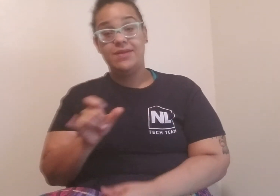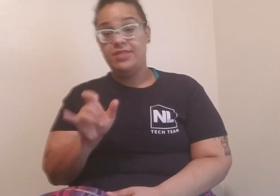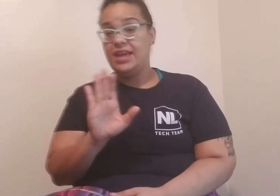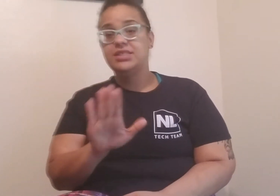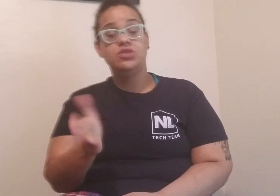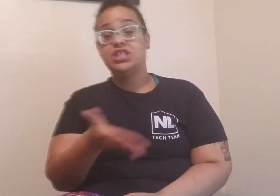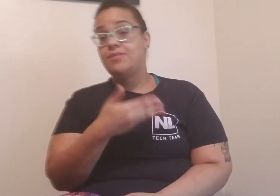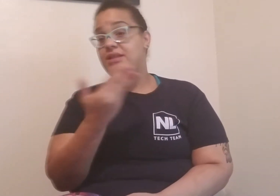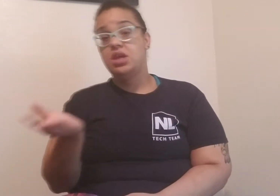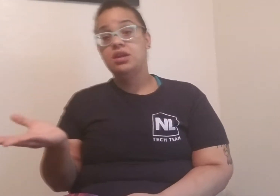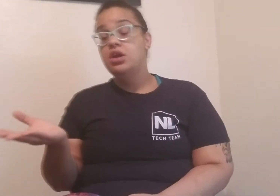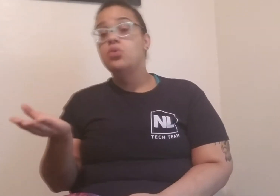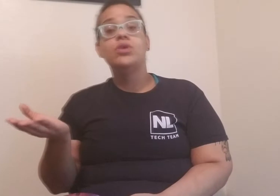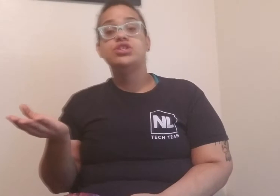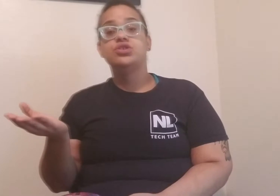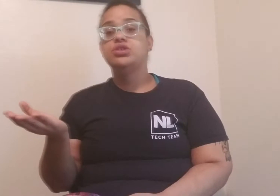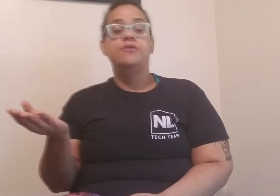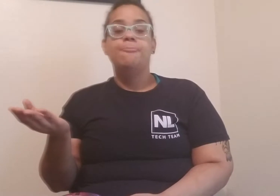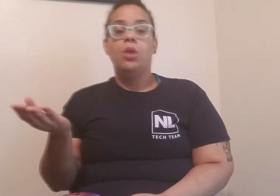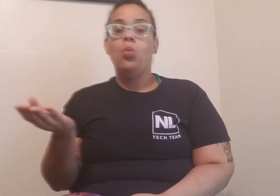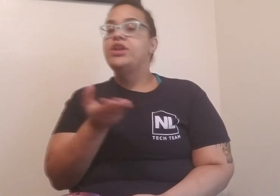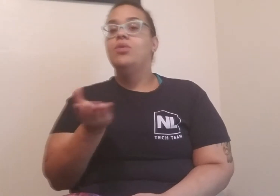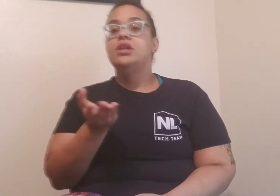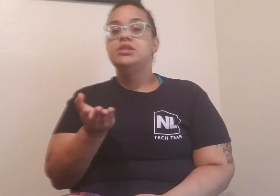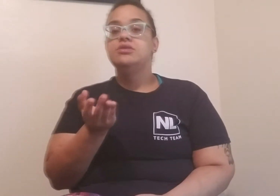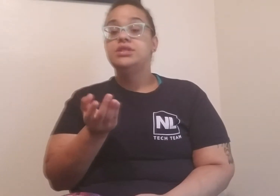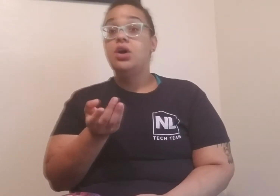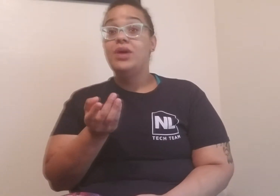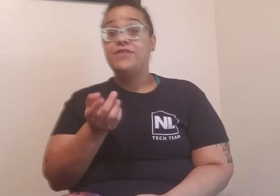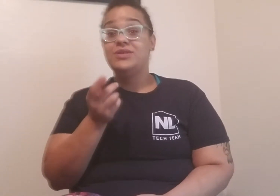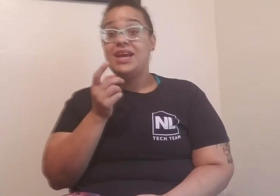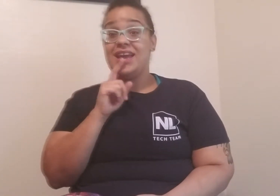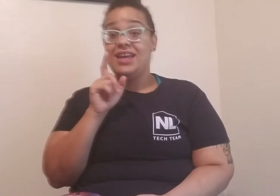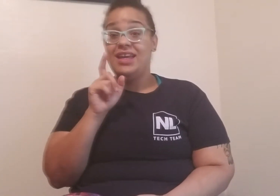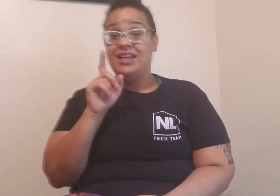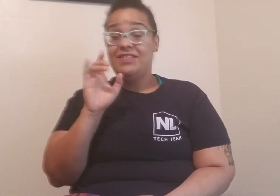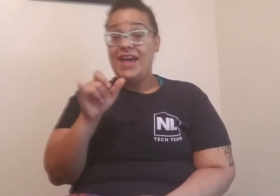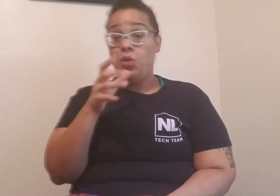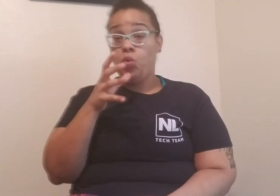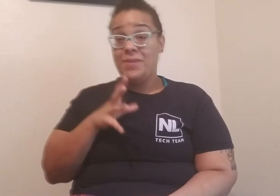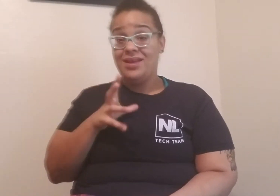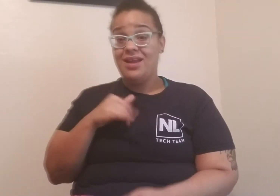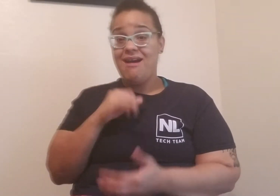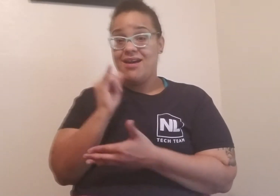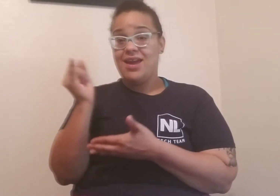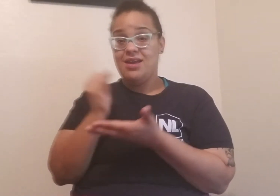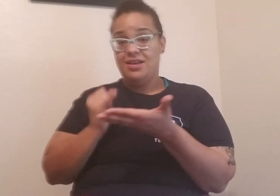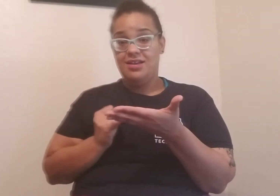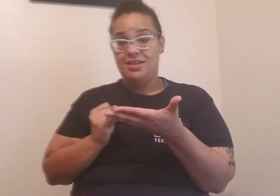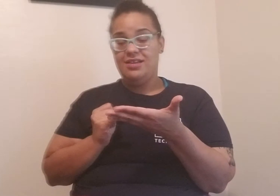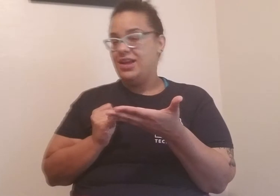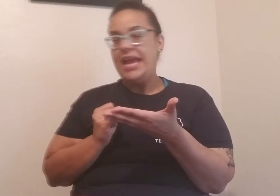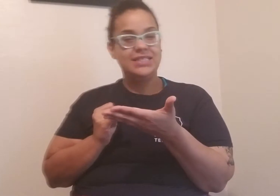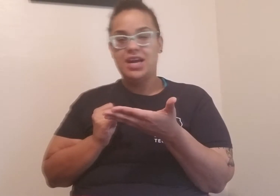thing. So it just depends on which one you want to do. So if you say, that woman, it's not going to